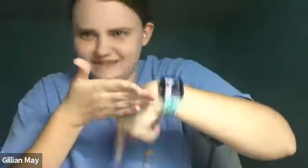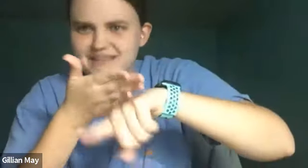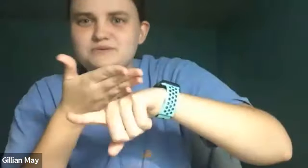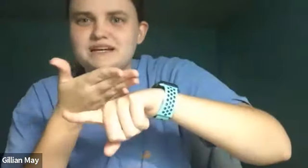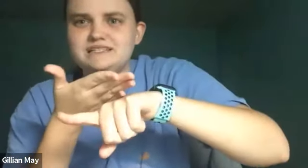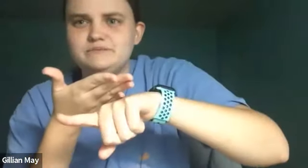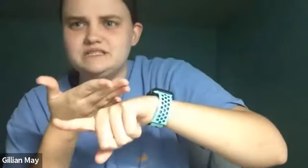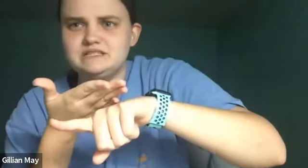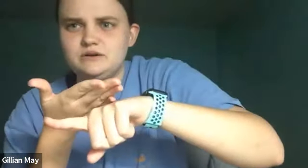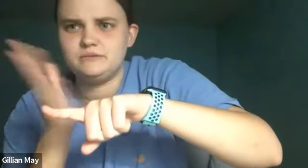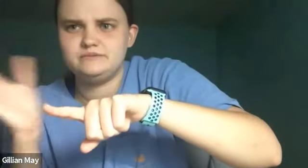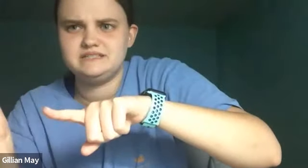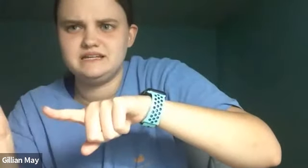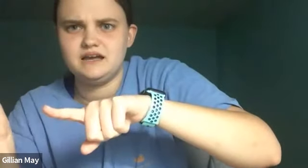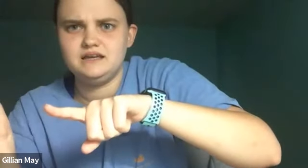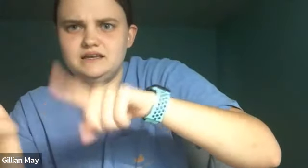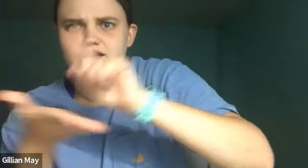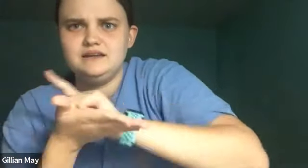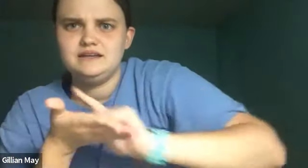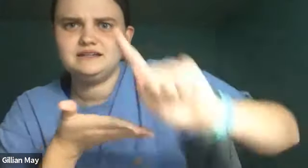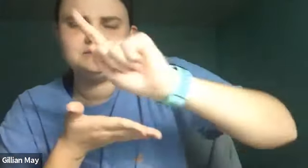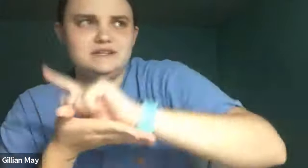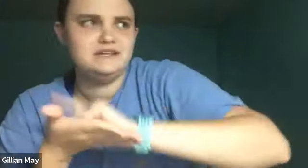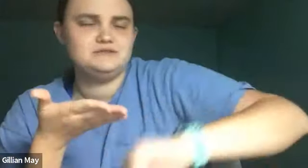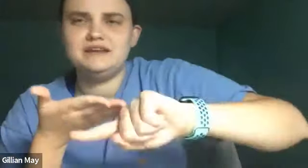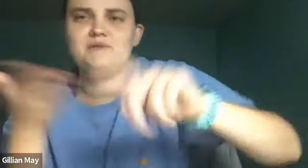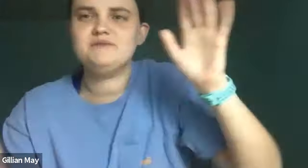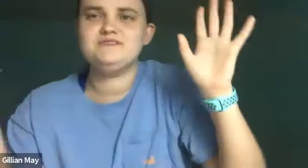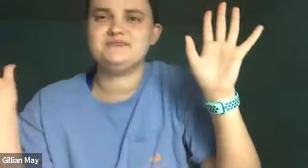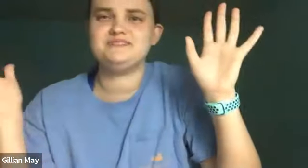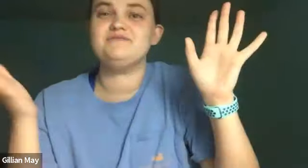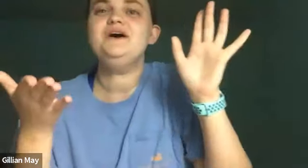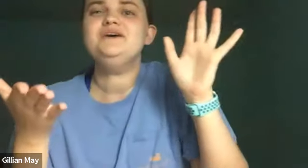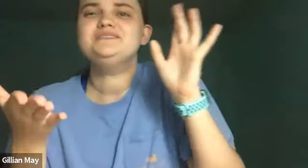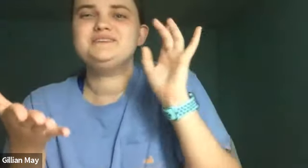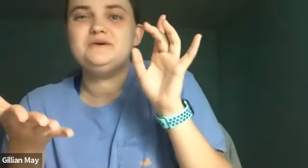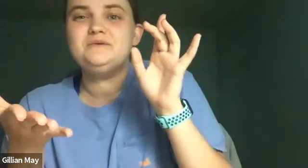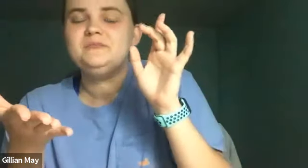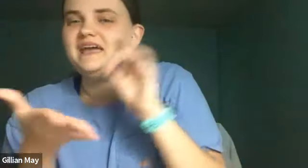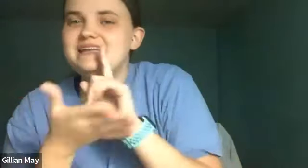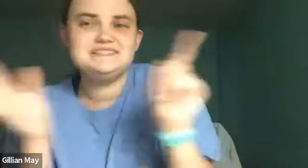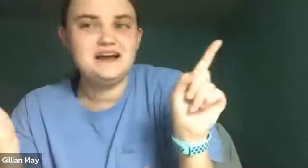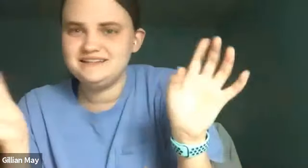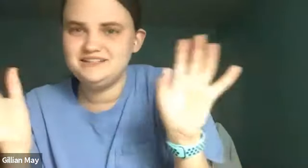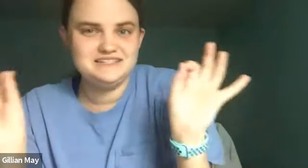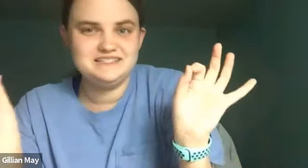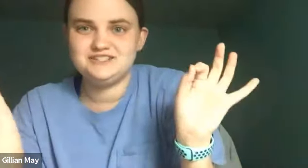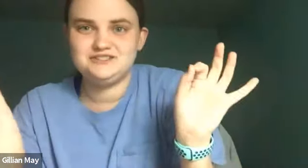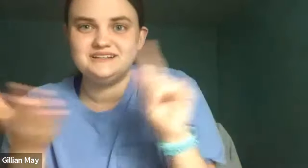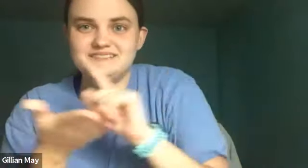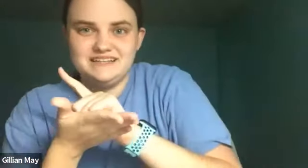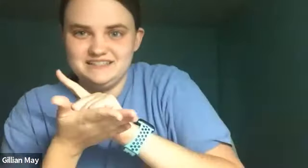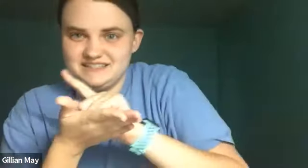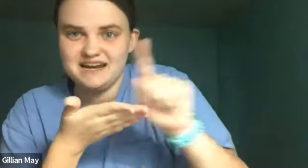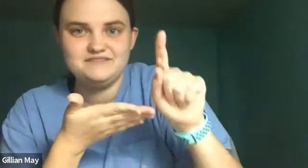That's what I did or did I? Next week. Now I'm confusing myself. So it's not strict. It does not have to